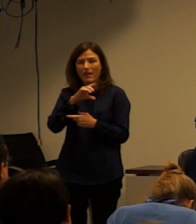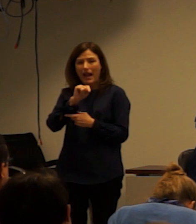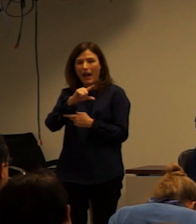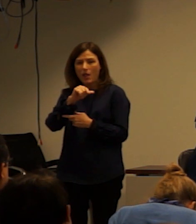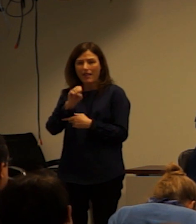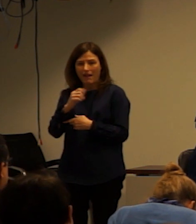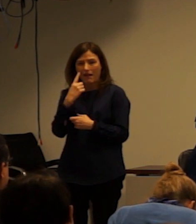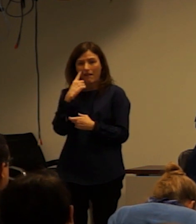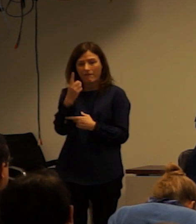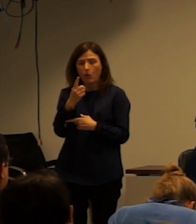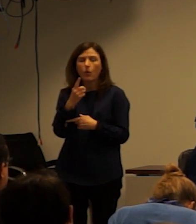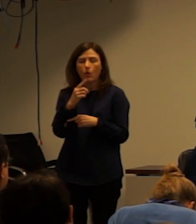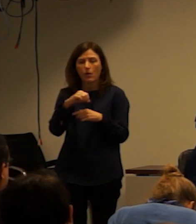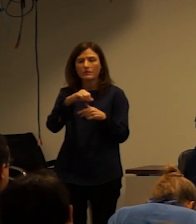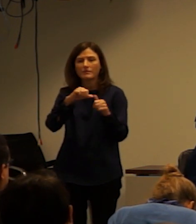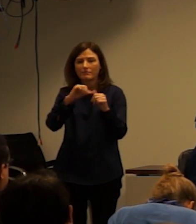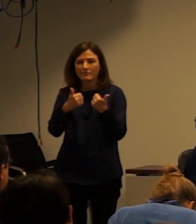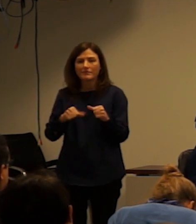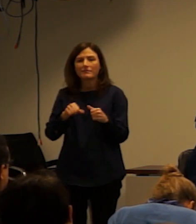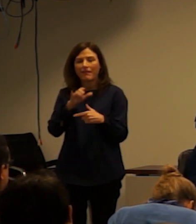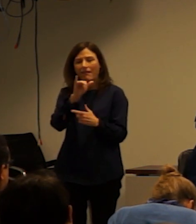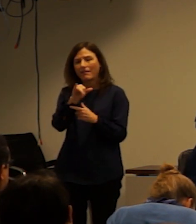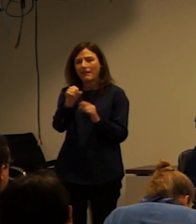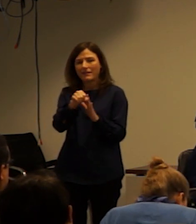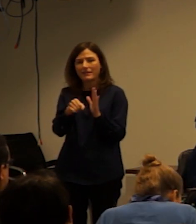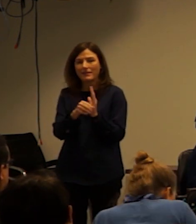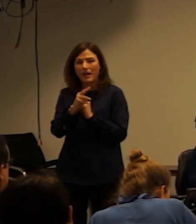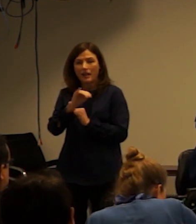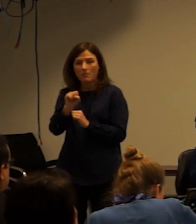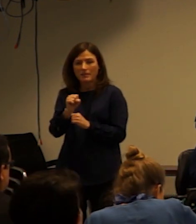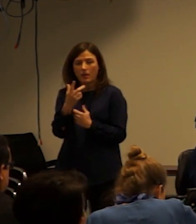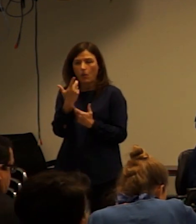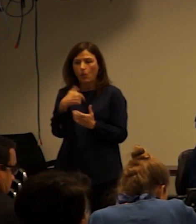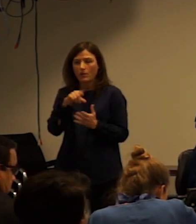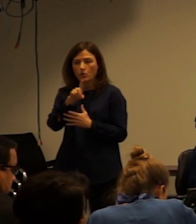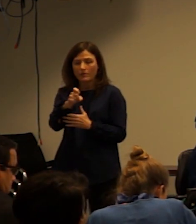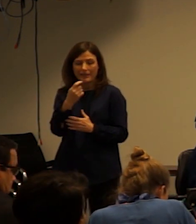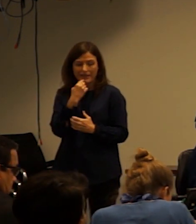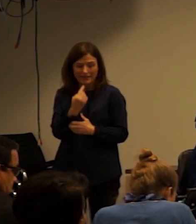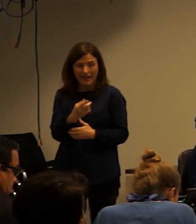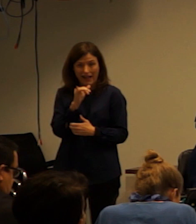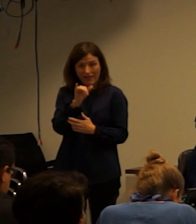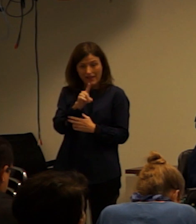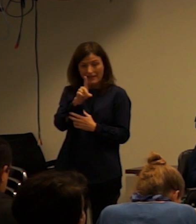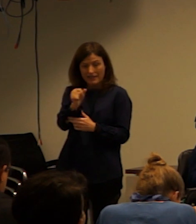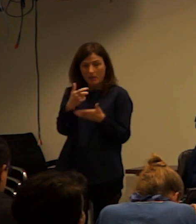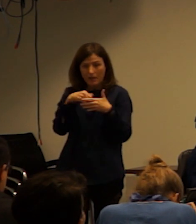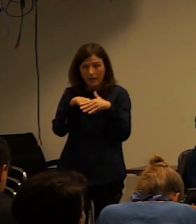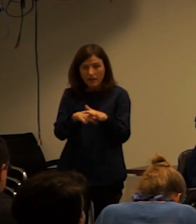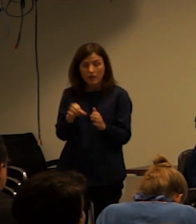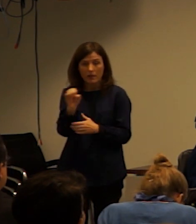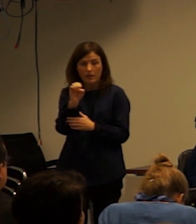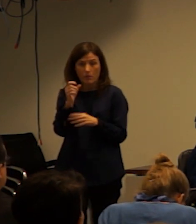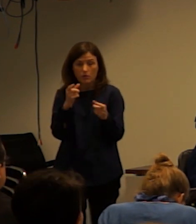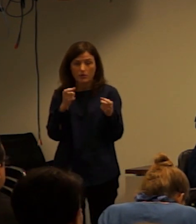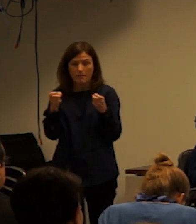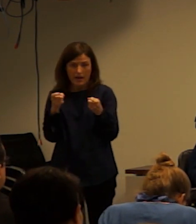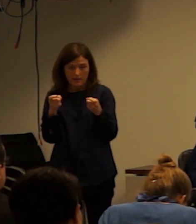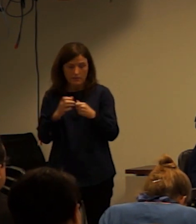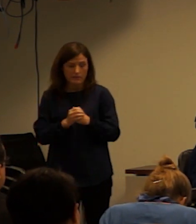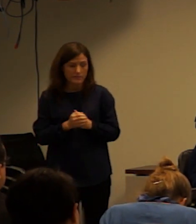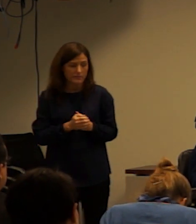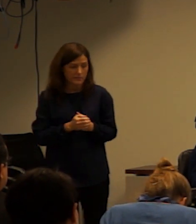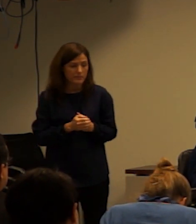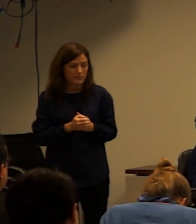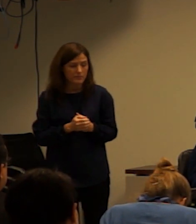state of Mississippi on it, theoretically what you should say is, this training is disability integration and emergency management, and